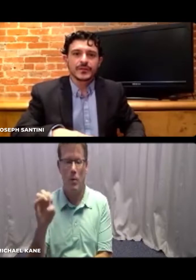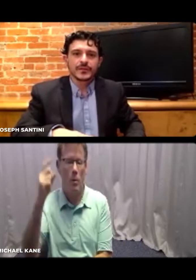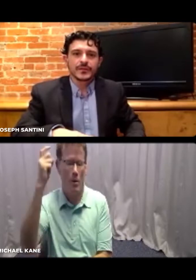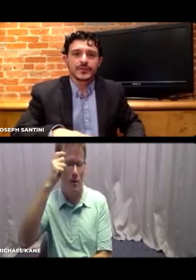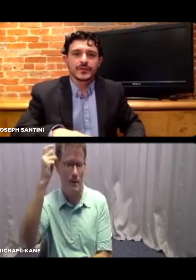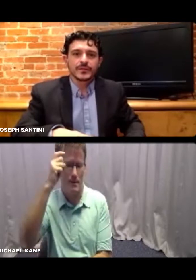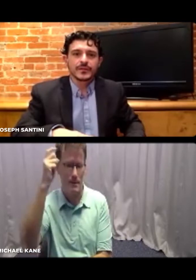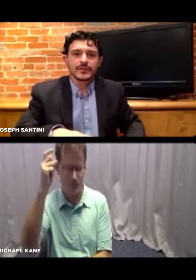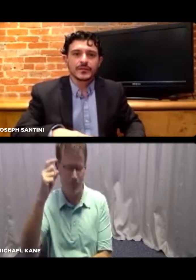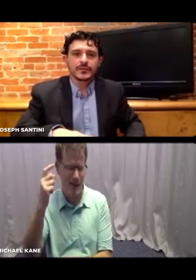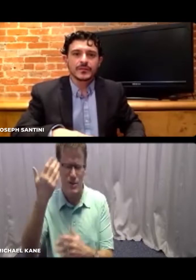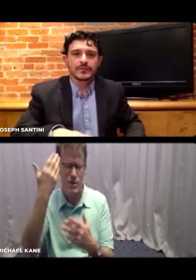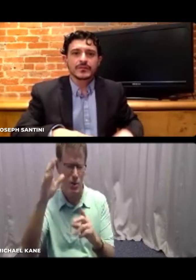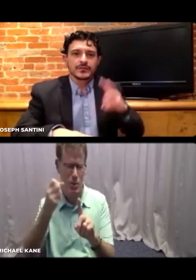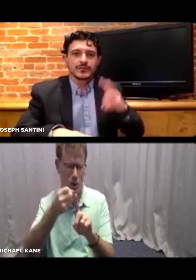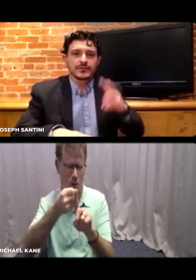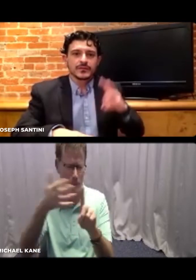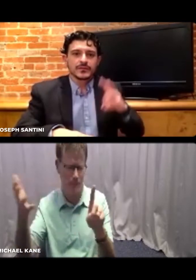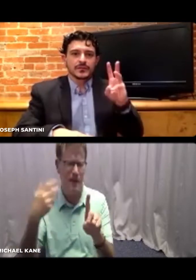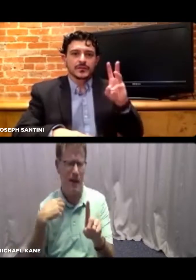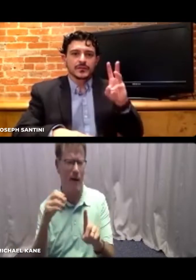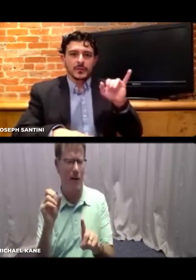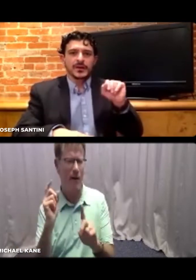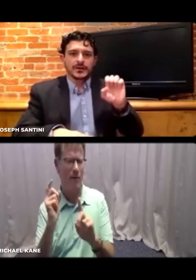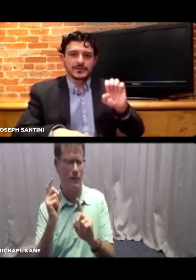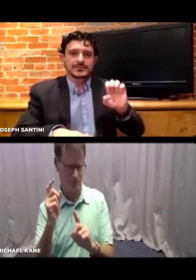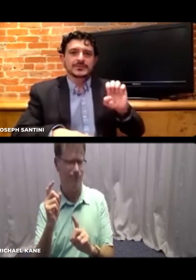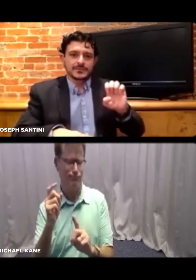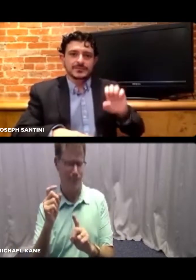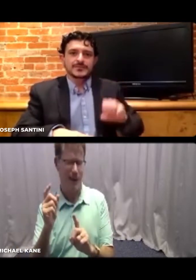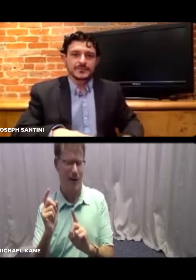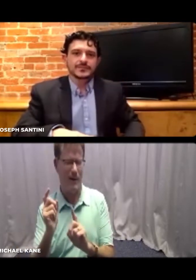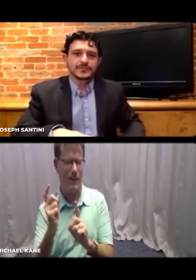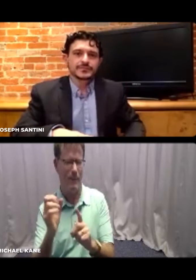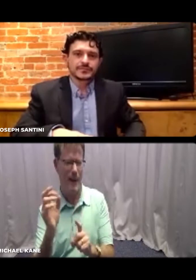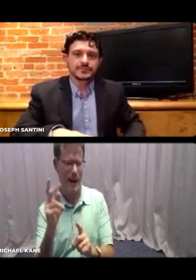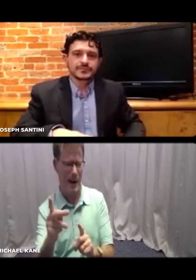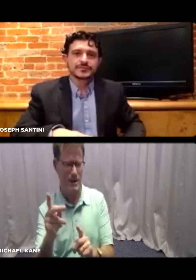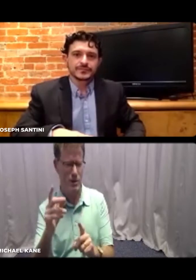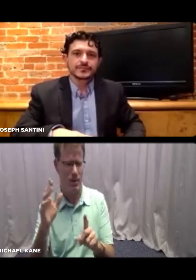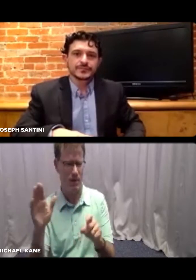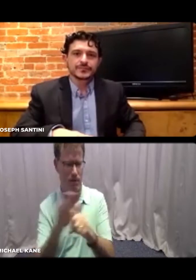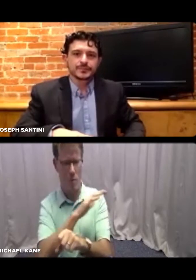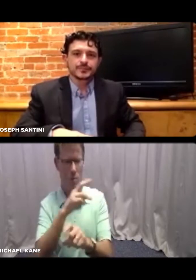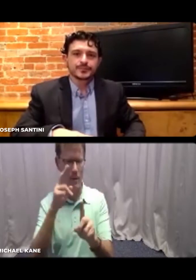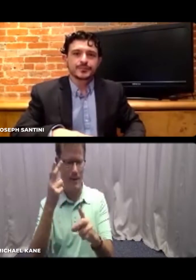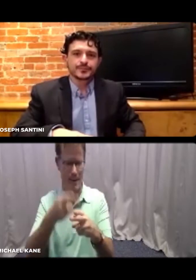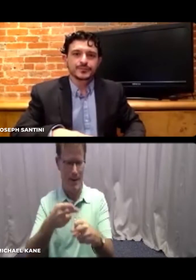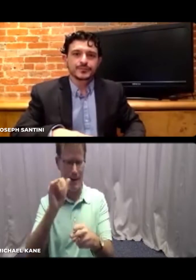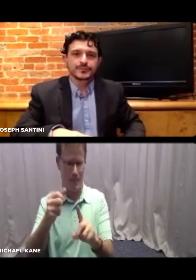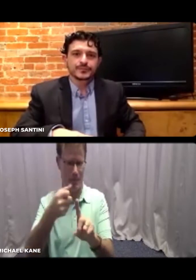don't know what the acronym stands for. I'd have to get back to you with the full